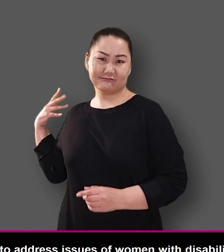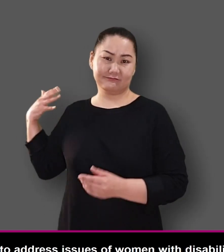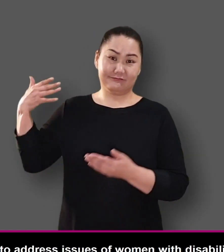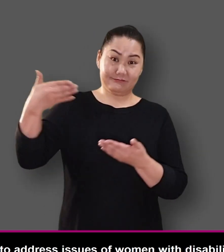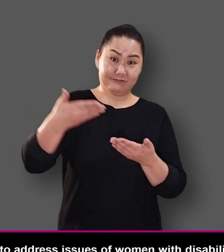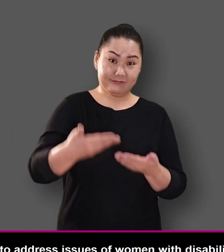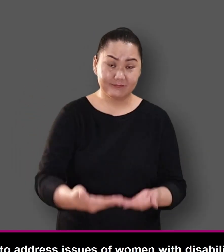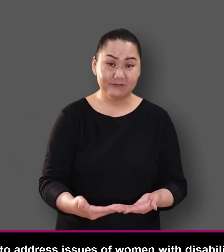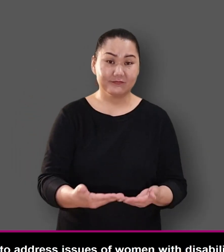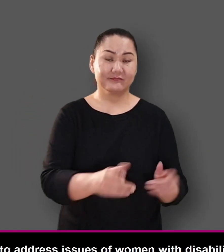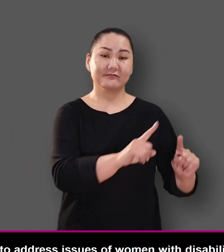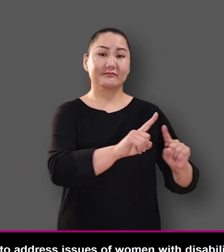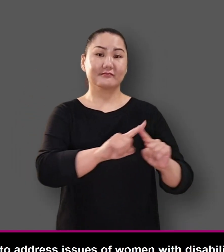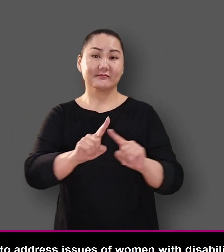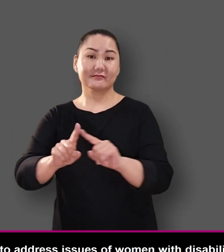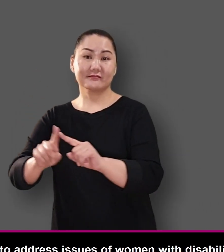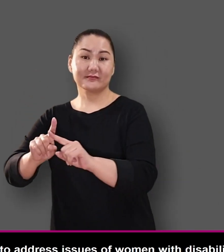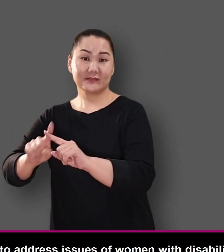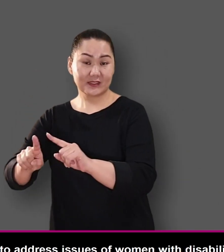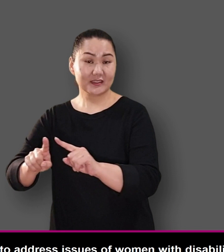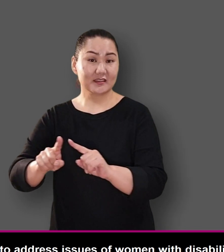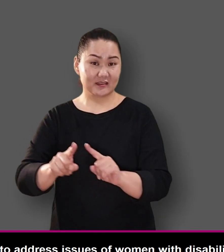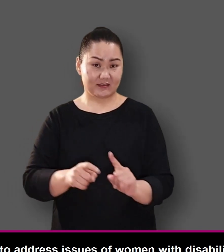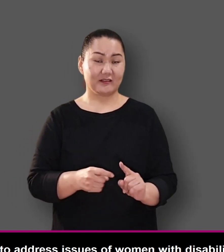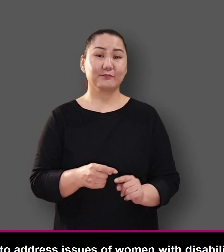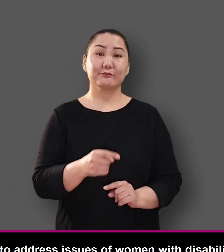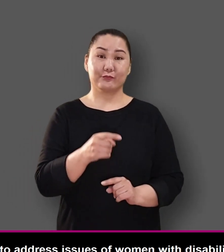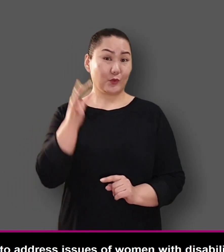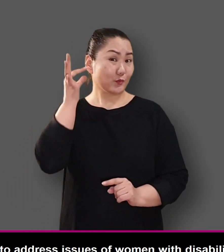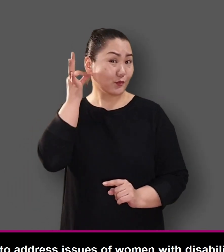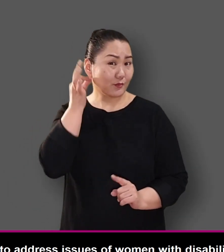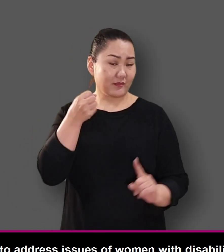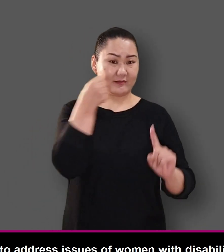The women's movement has failed to address issues of women with disabilities,